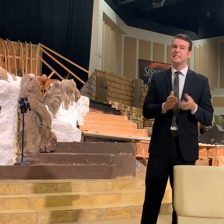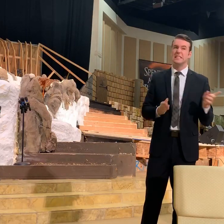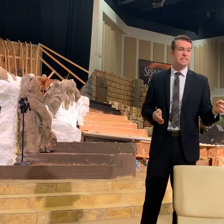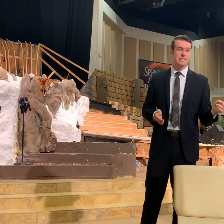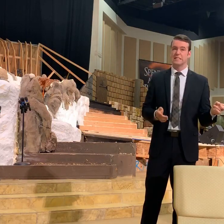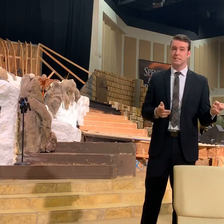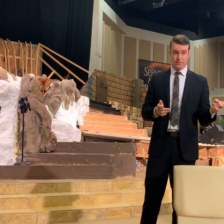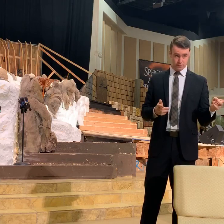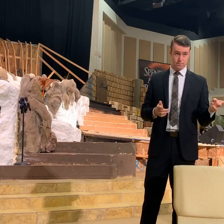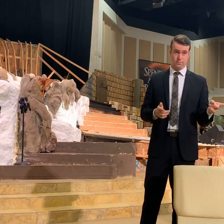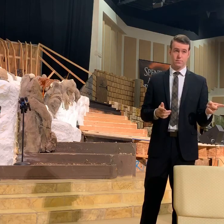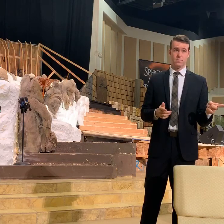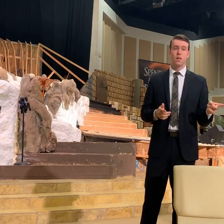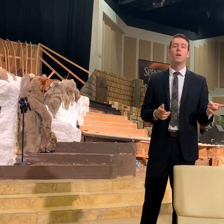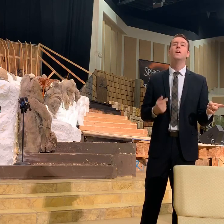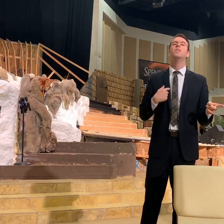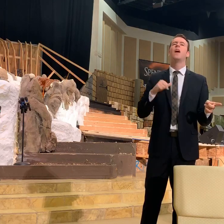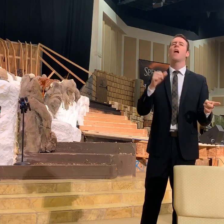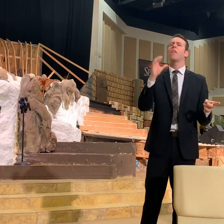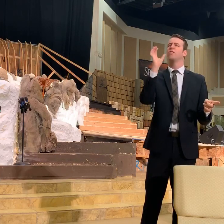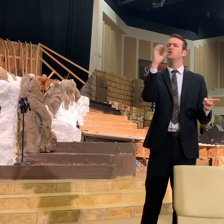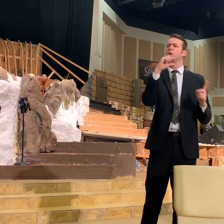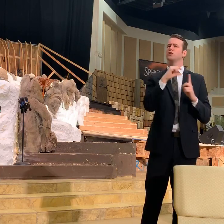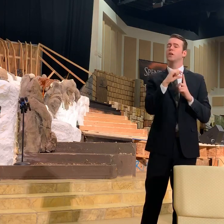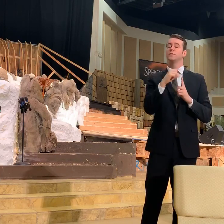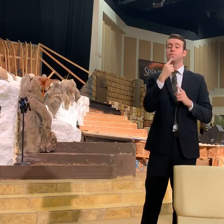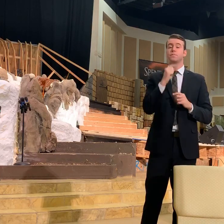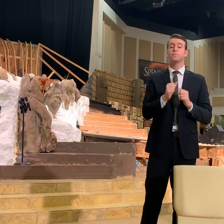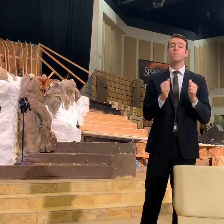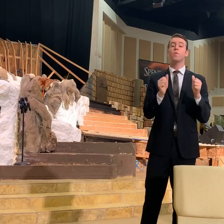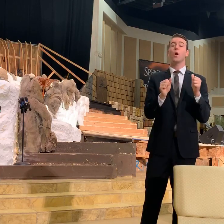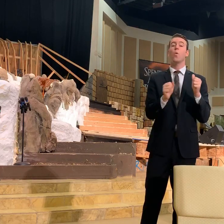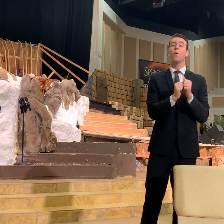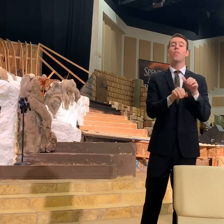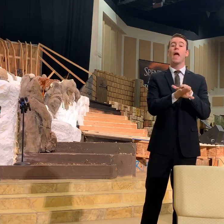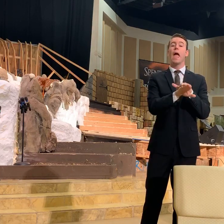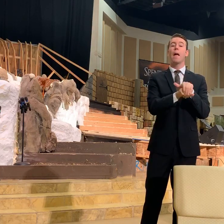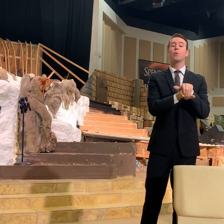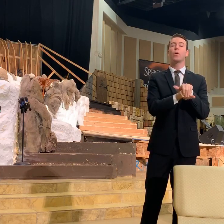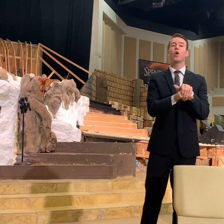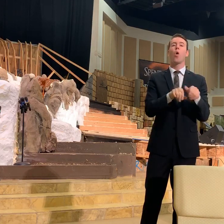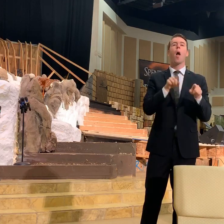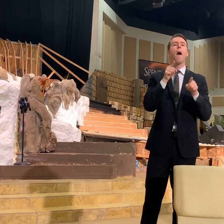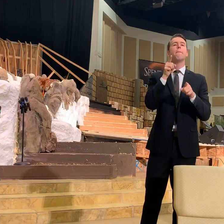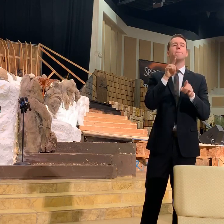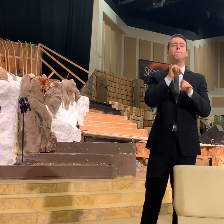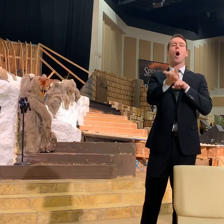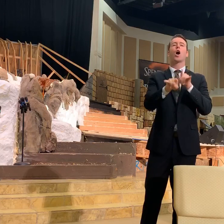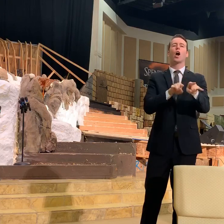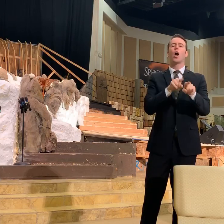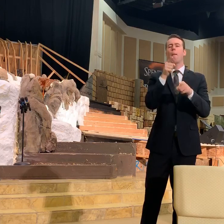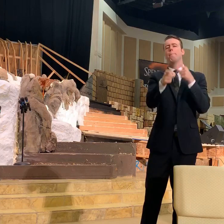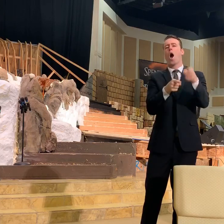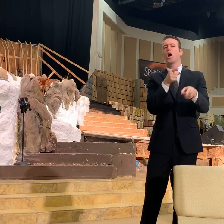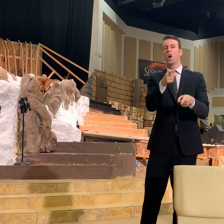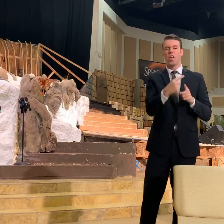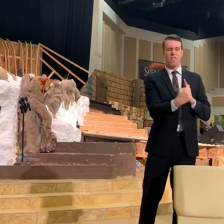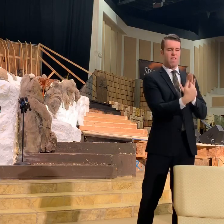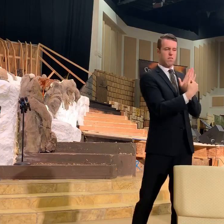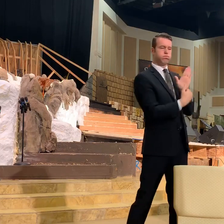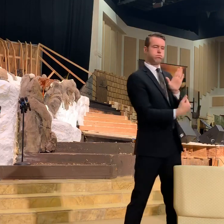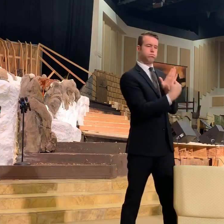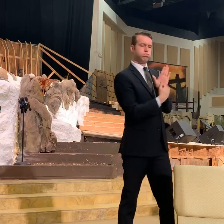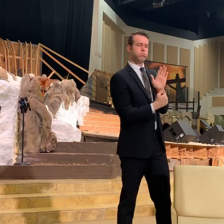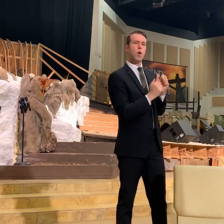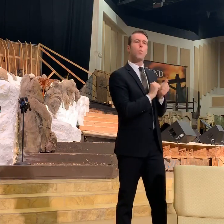And here's another strange phrase. With hypocritical mockers in feast, they gnashed upon me with